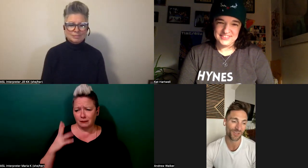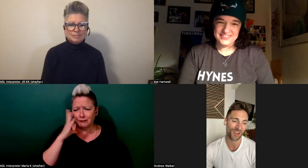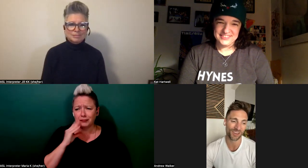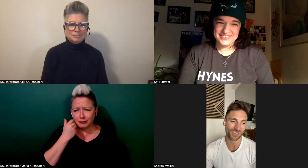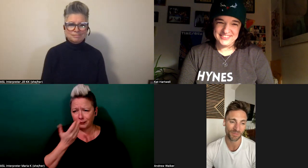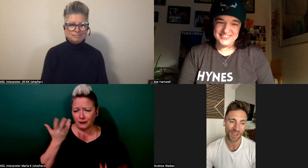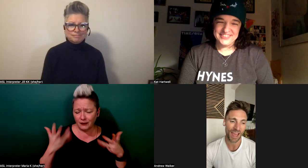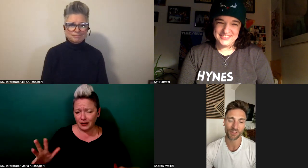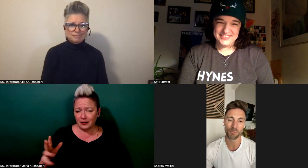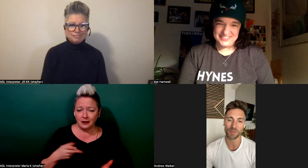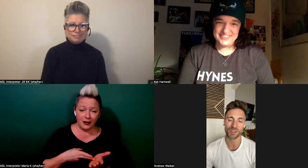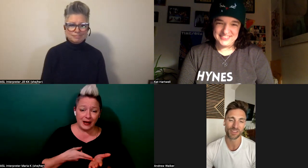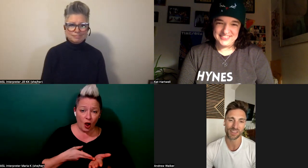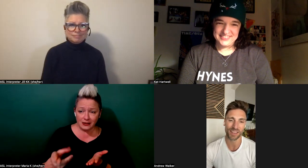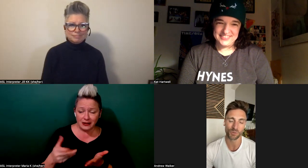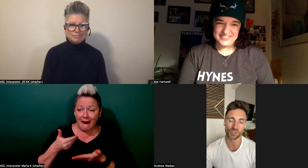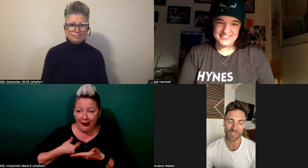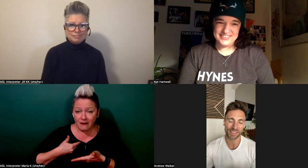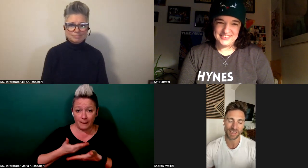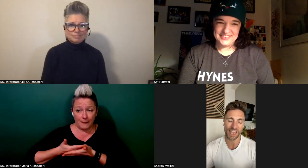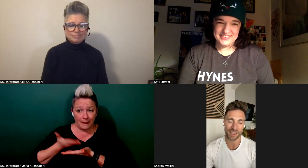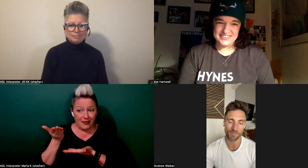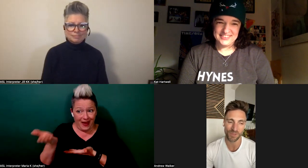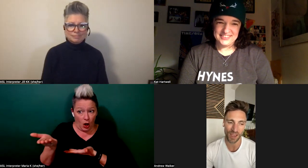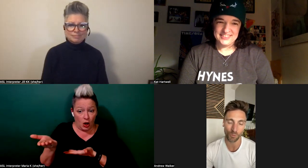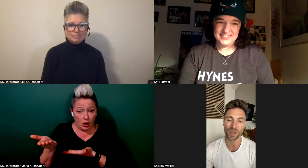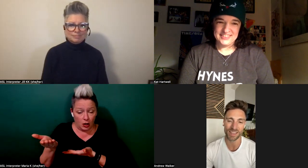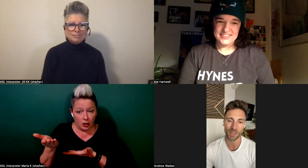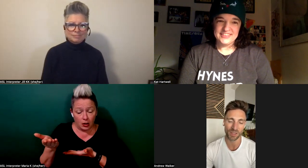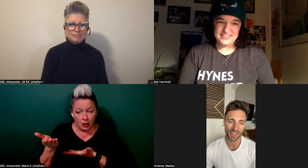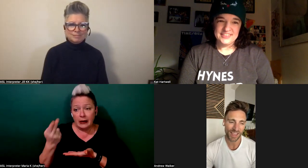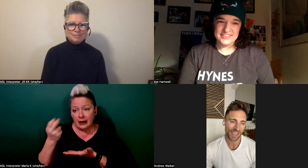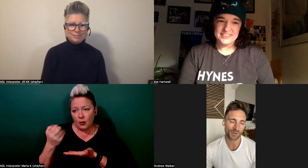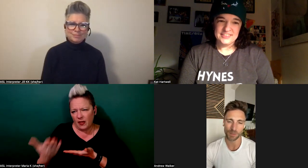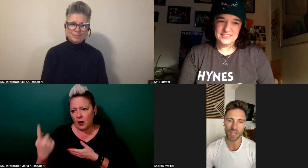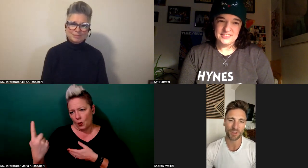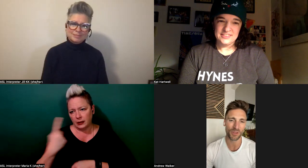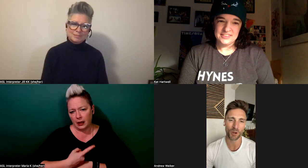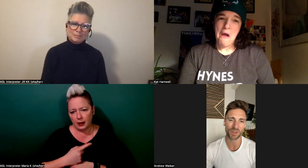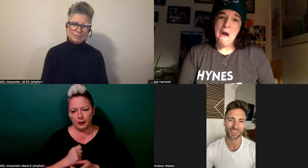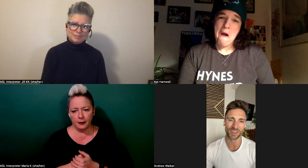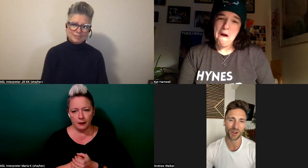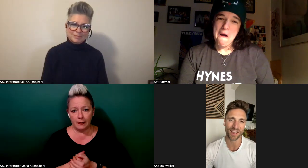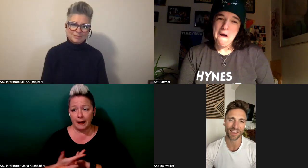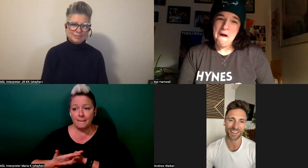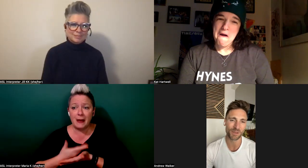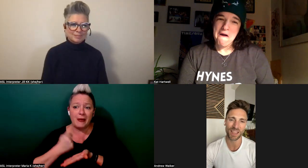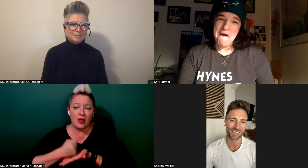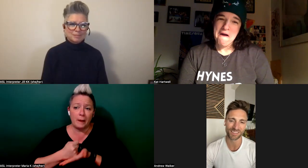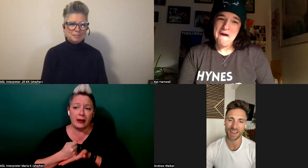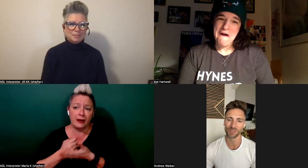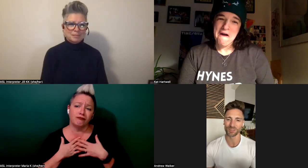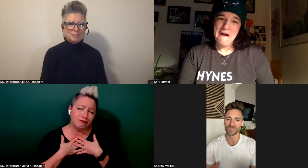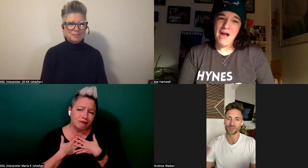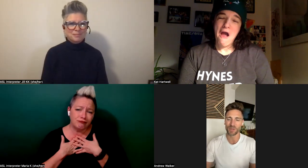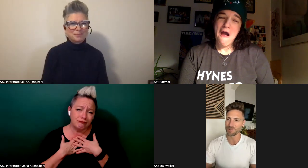and honestly, having a baby on set, which he came one day, but it was like baby therapy. It's